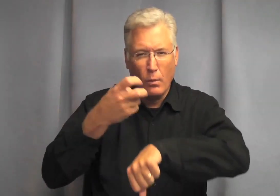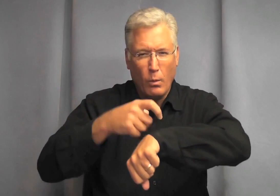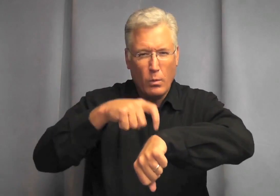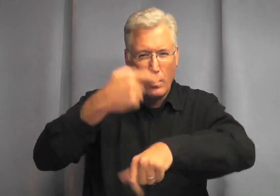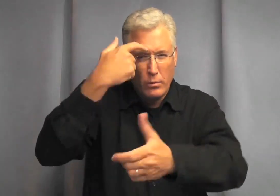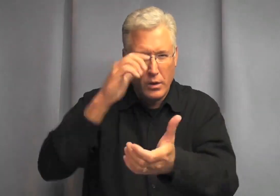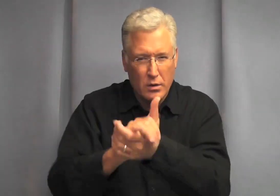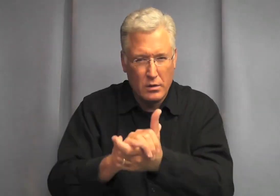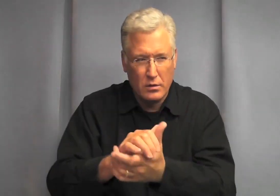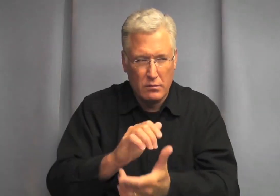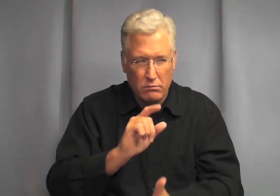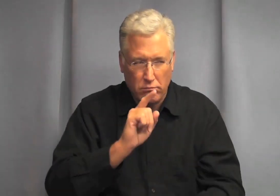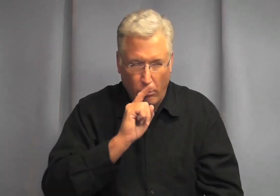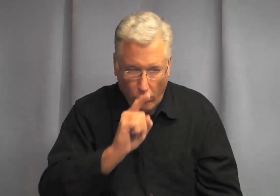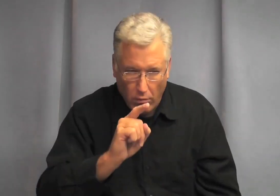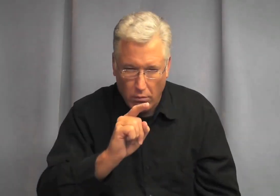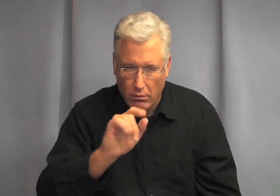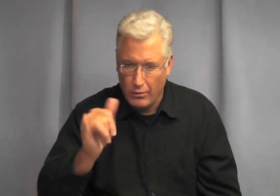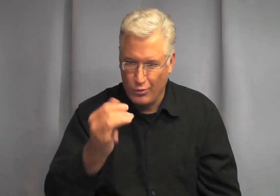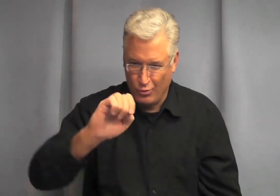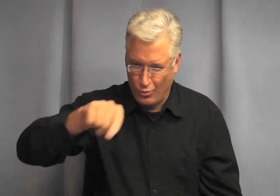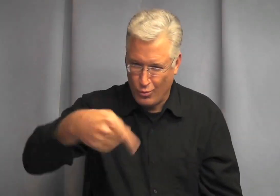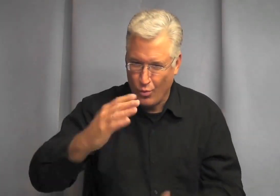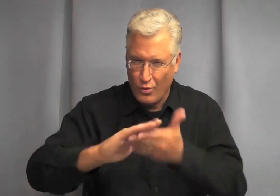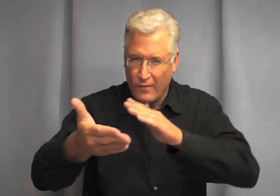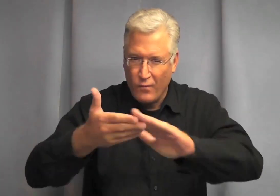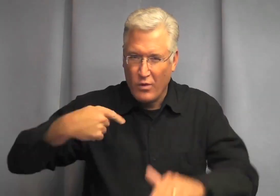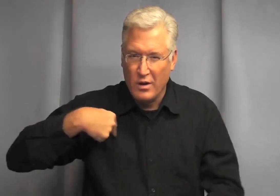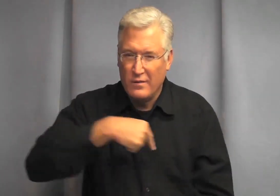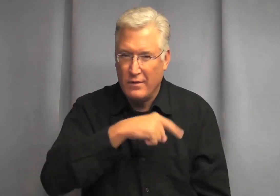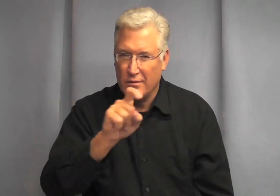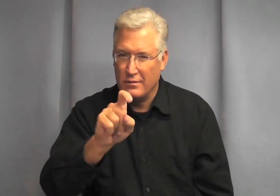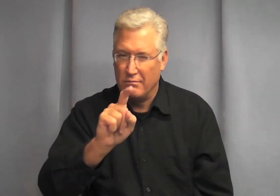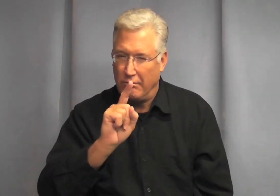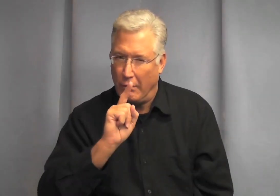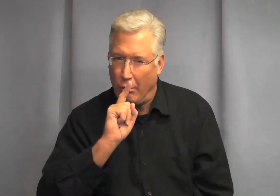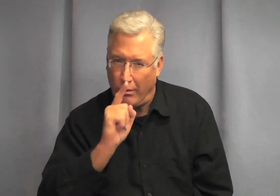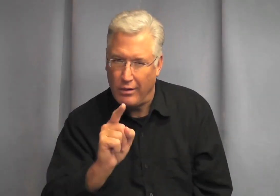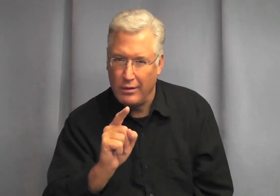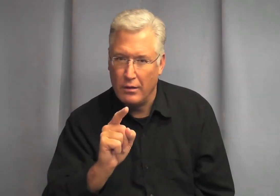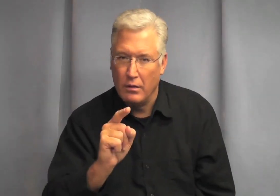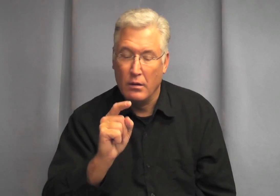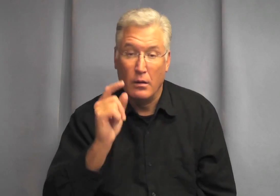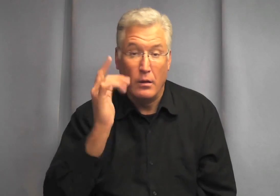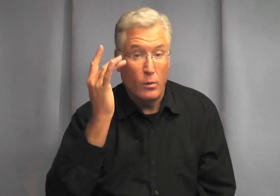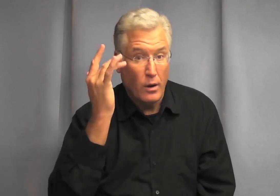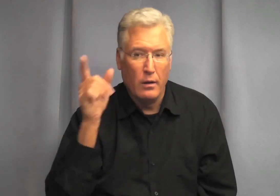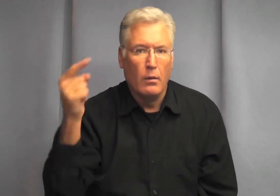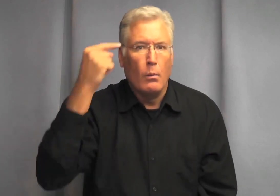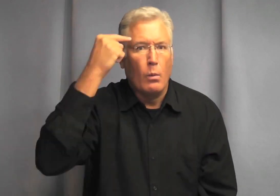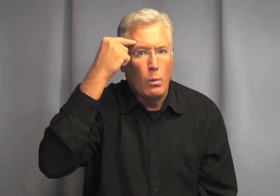But his brothers, they had a hard time believing that Joseph really forgave him.